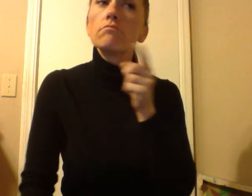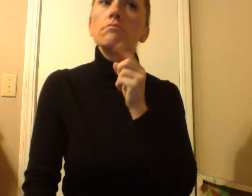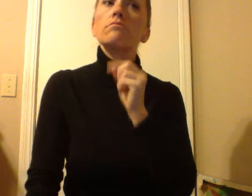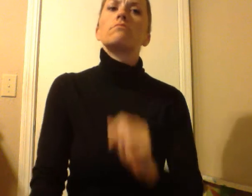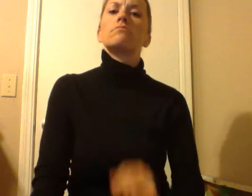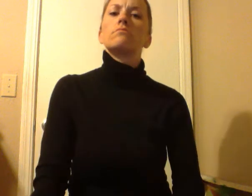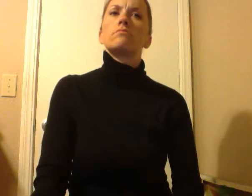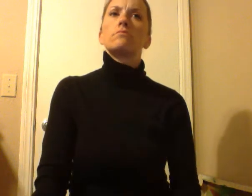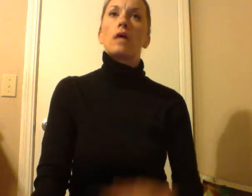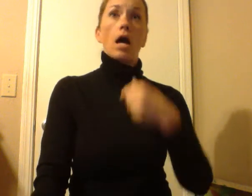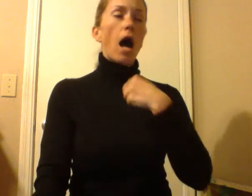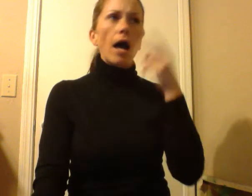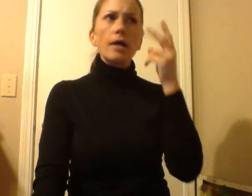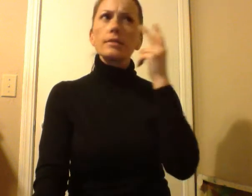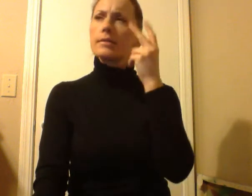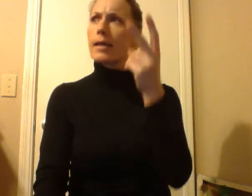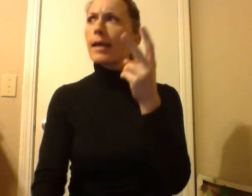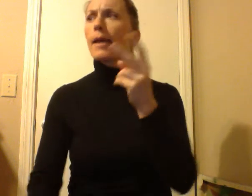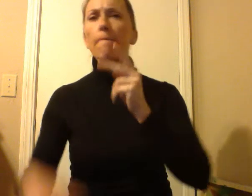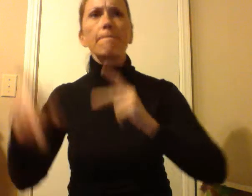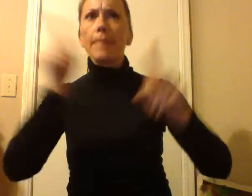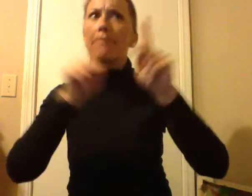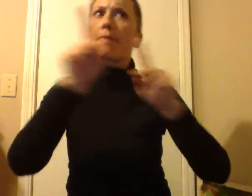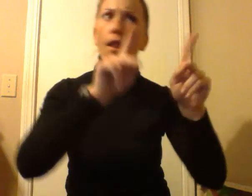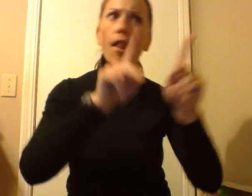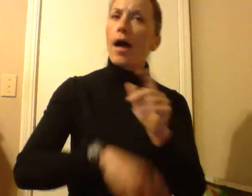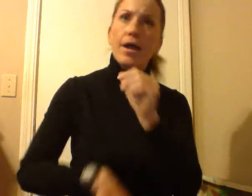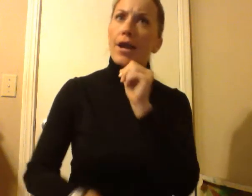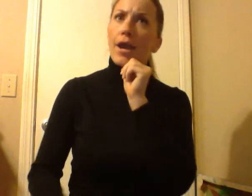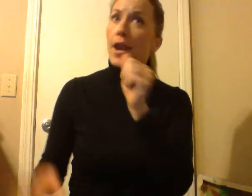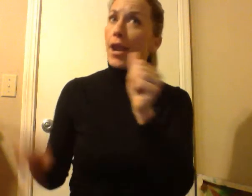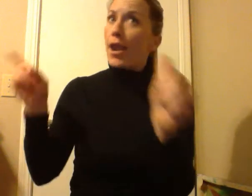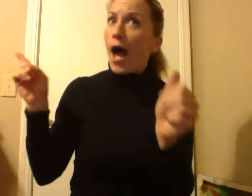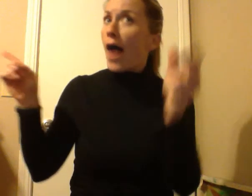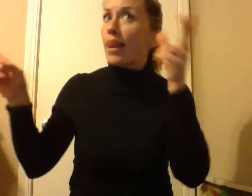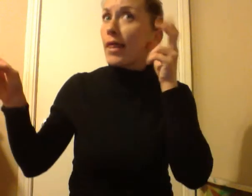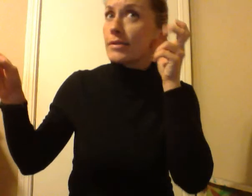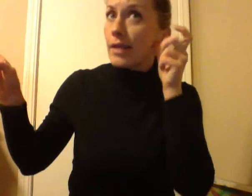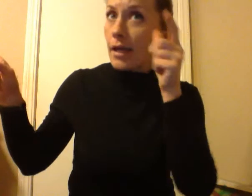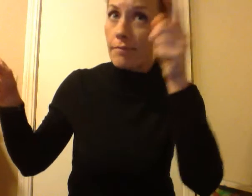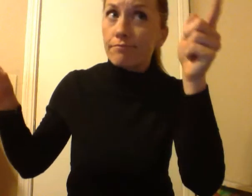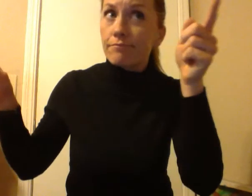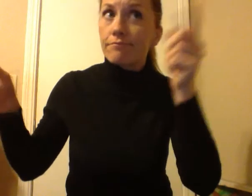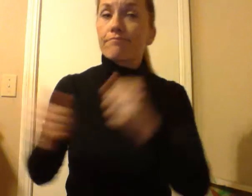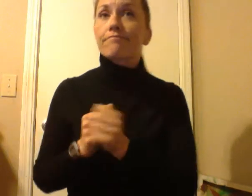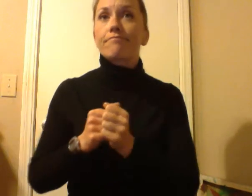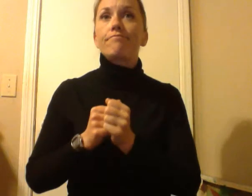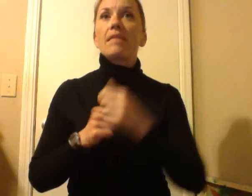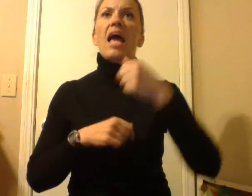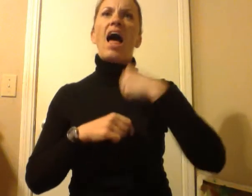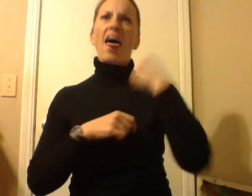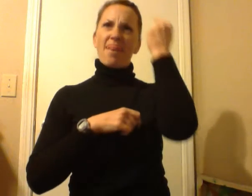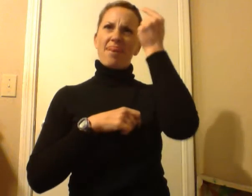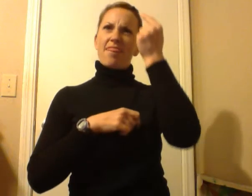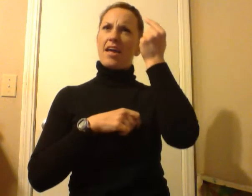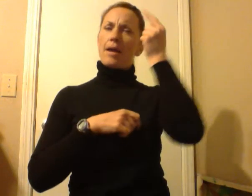I see people not listening. Okay. I think because this is brand new and it's the